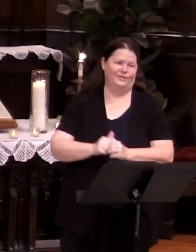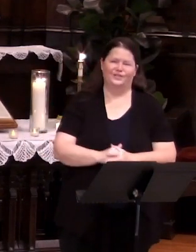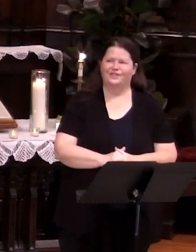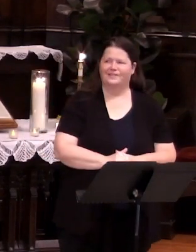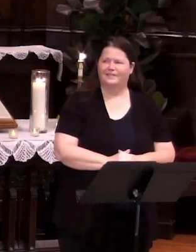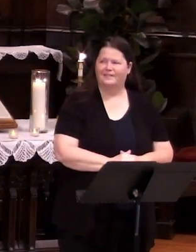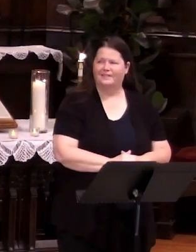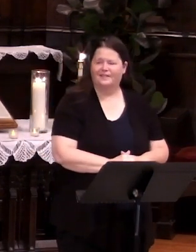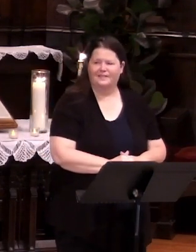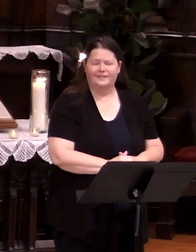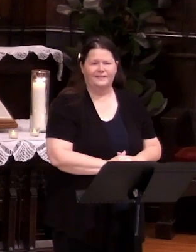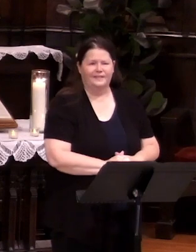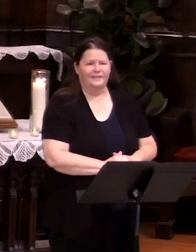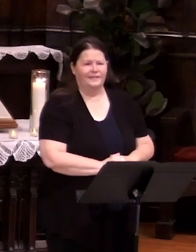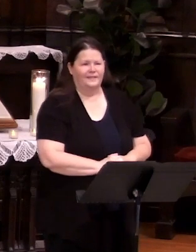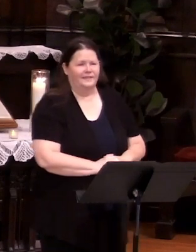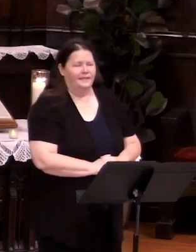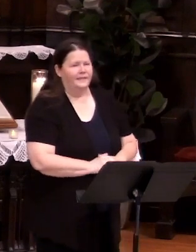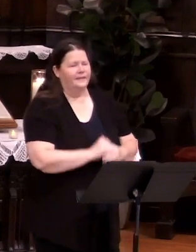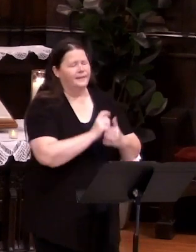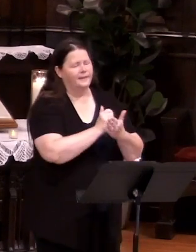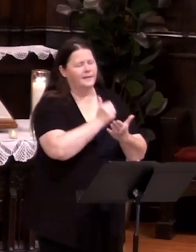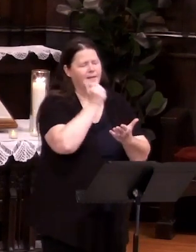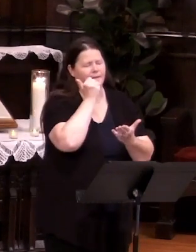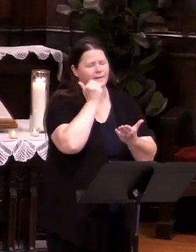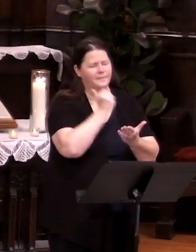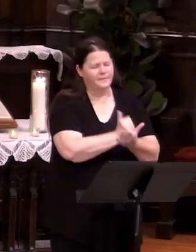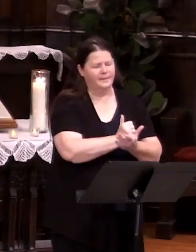May it be so. Amen.